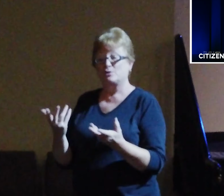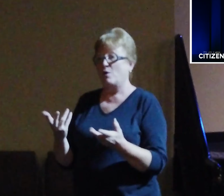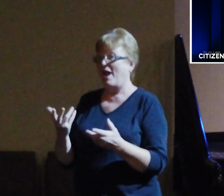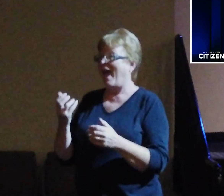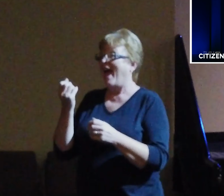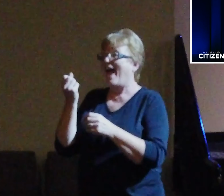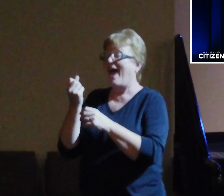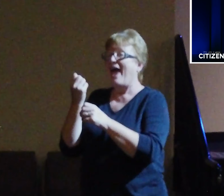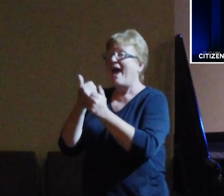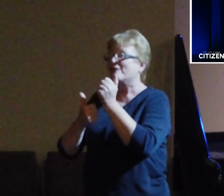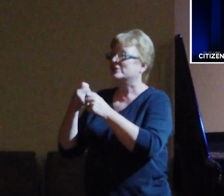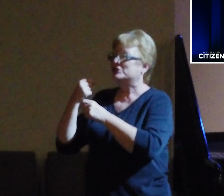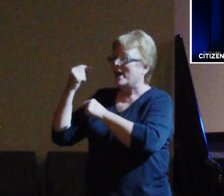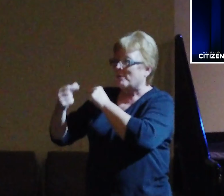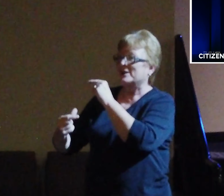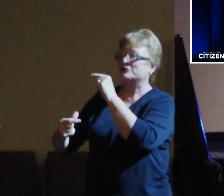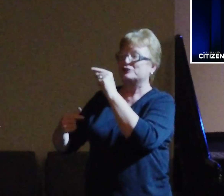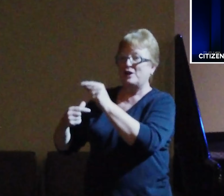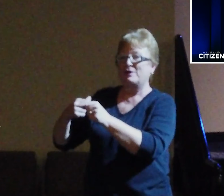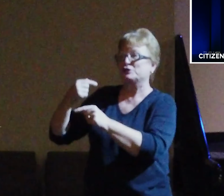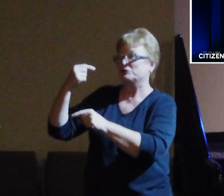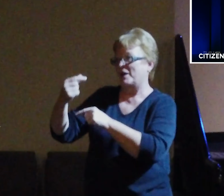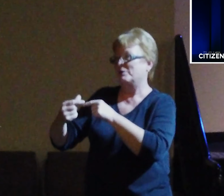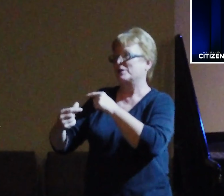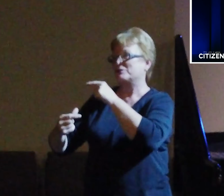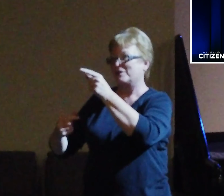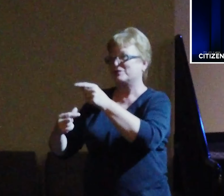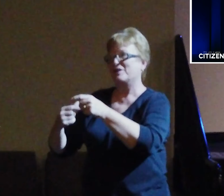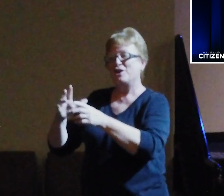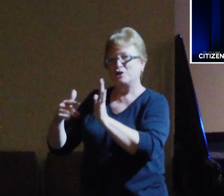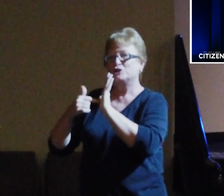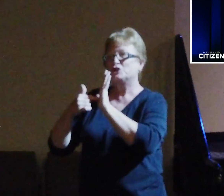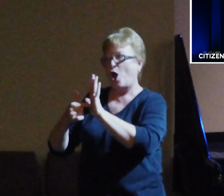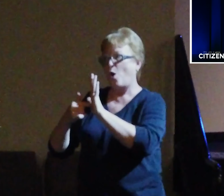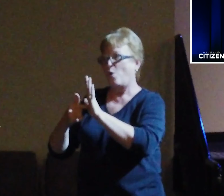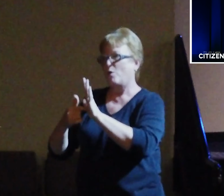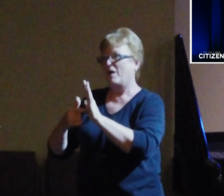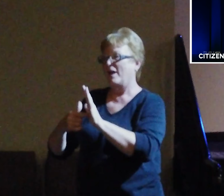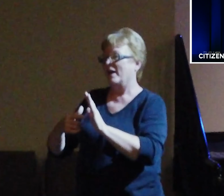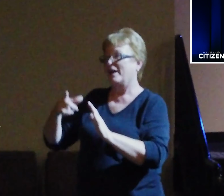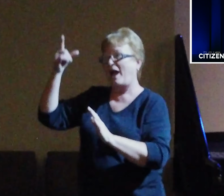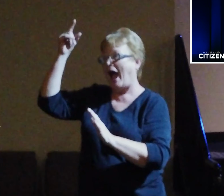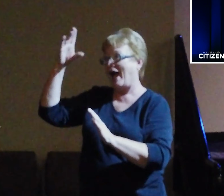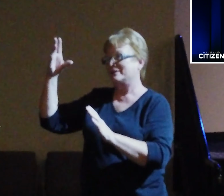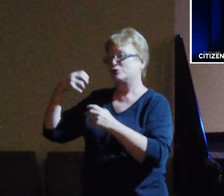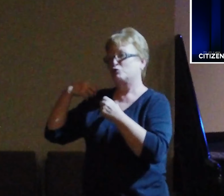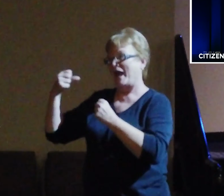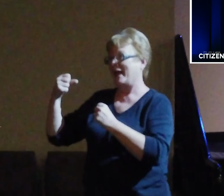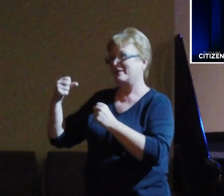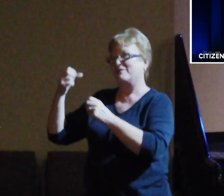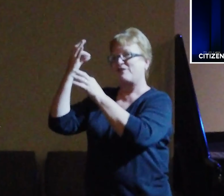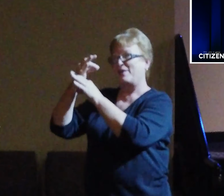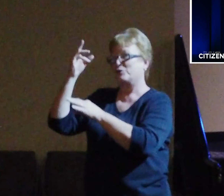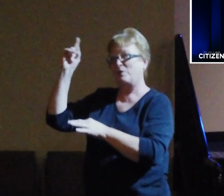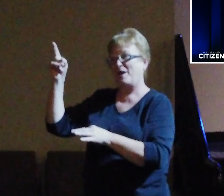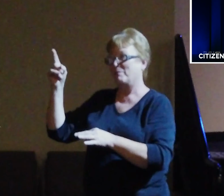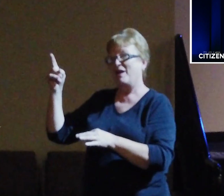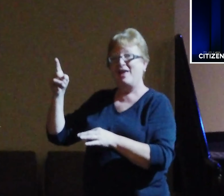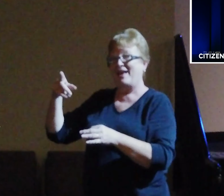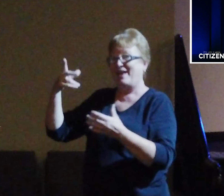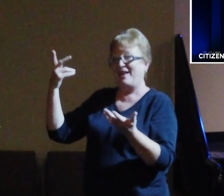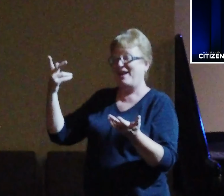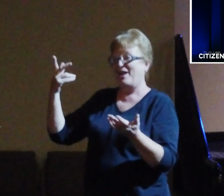Every generation, no doubt, has had the chance to demonstrate this very thing because Christ has always been